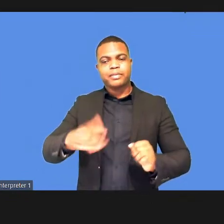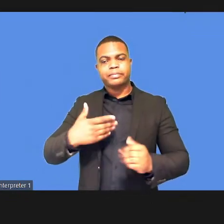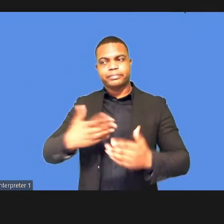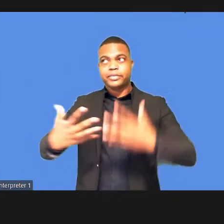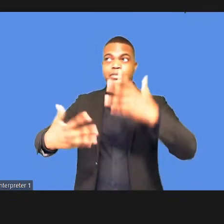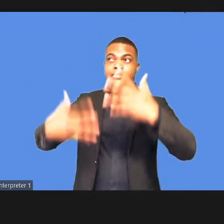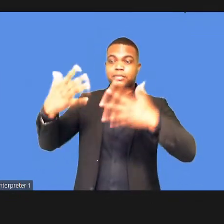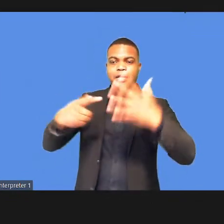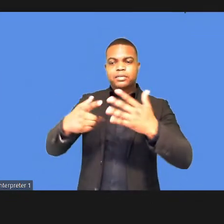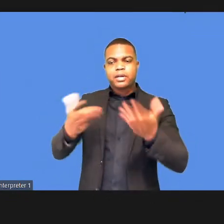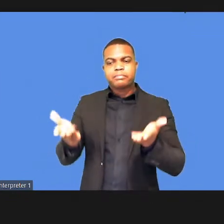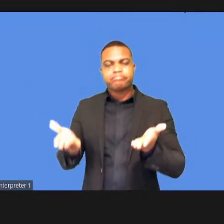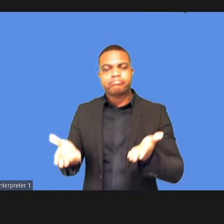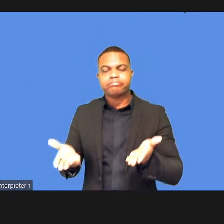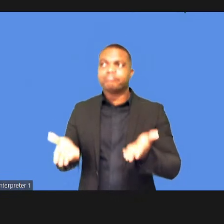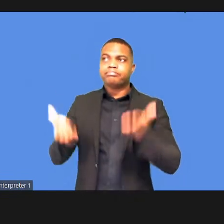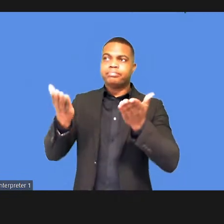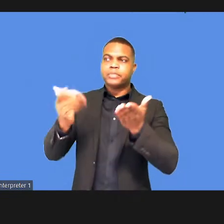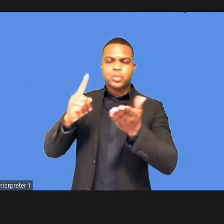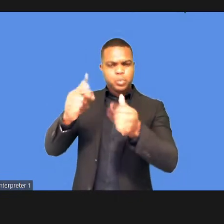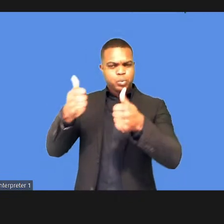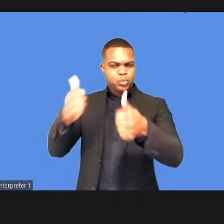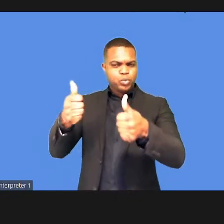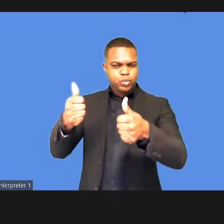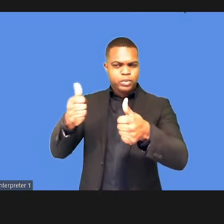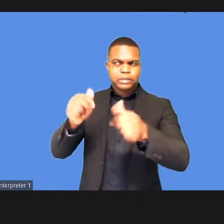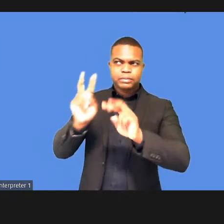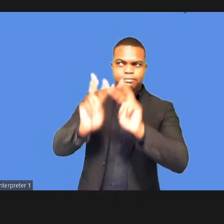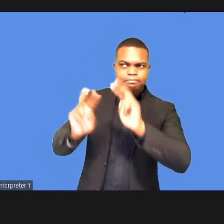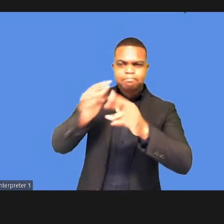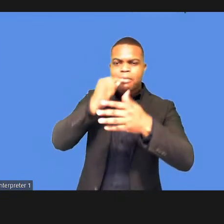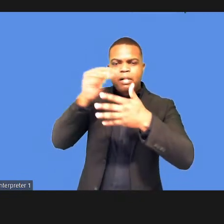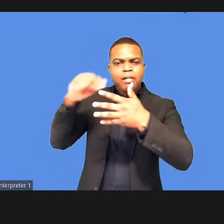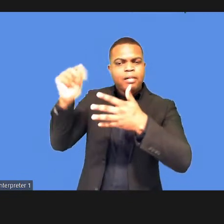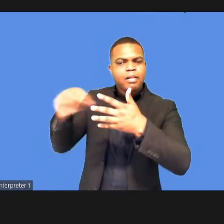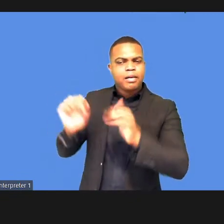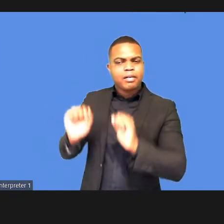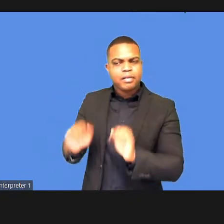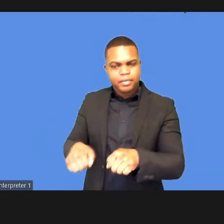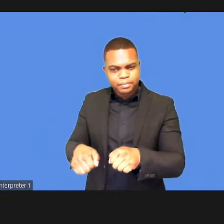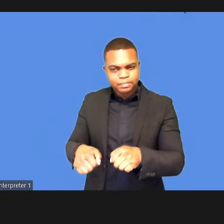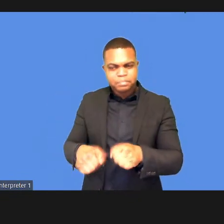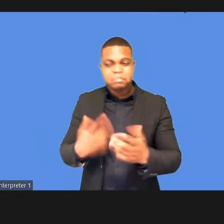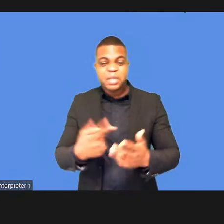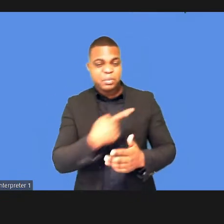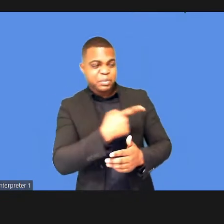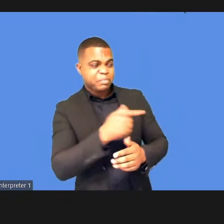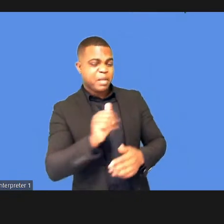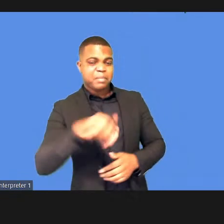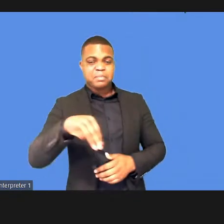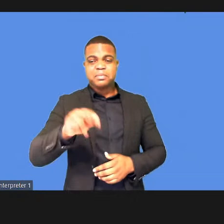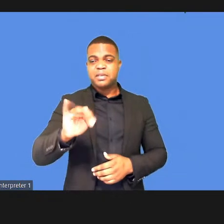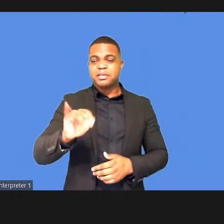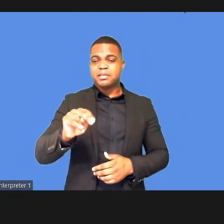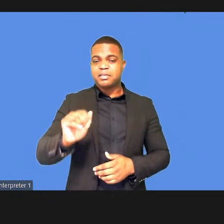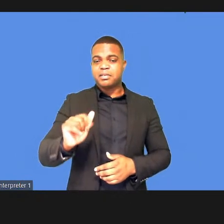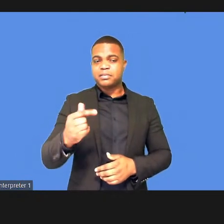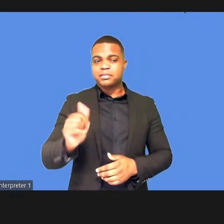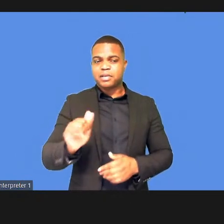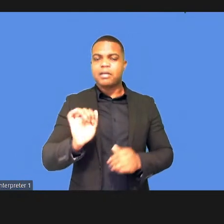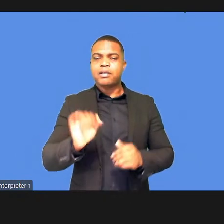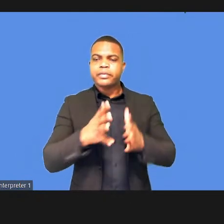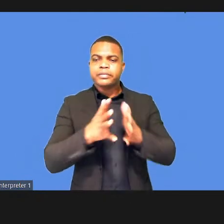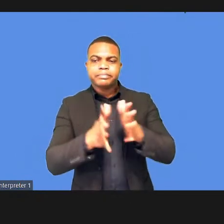as shedding light on the key challenges that we face here in Niger when it comes to data and